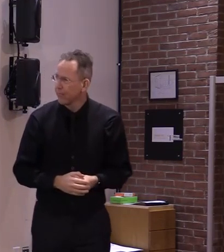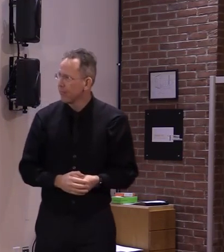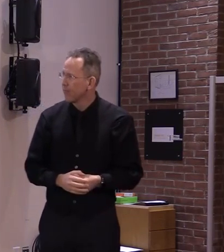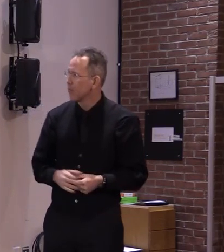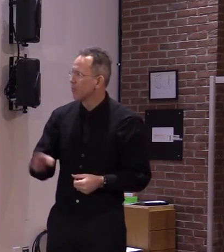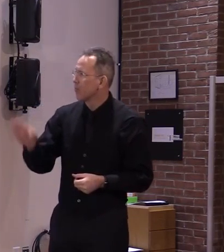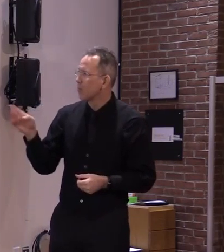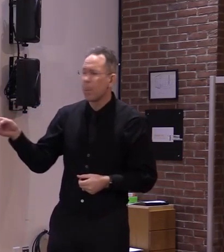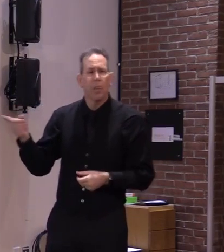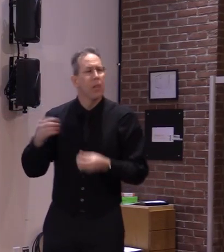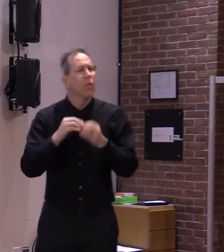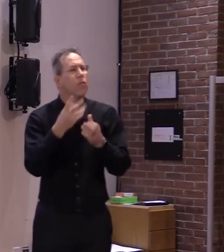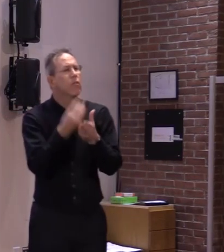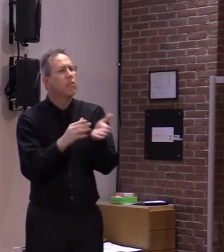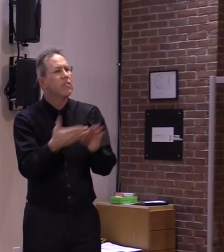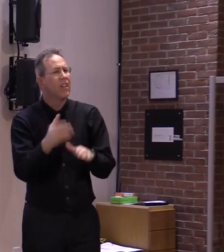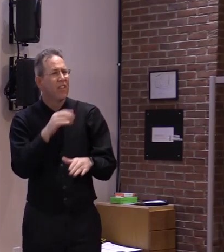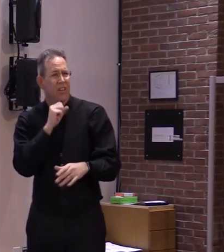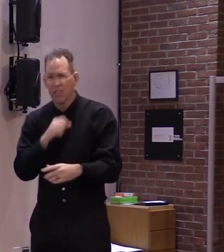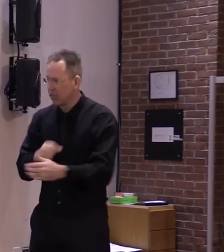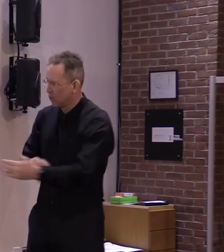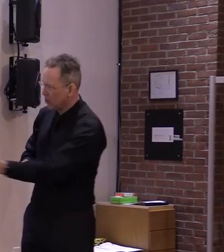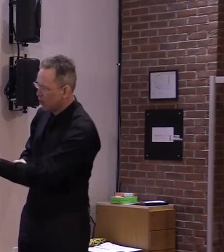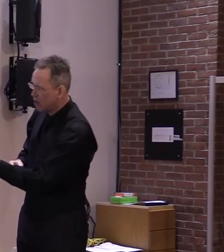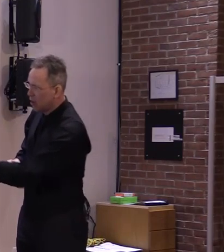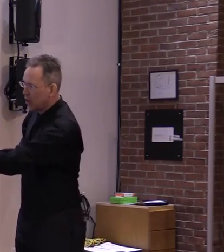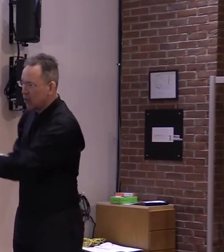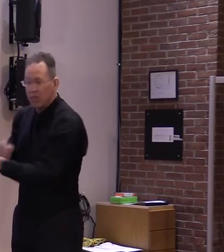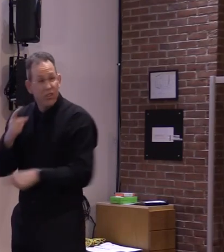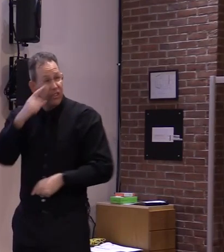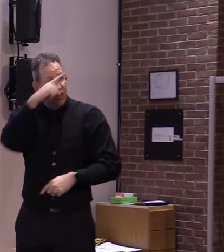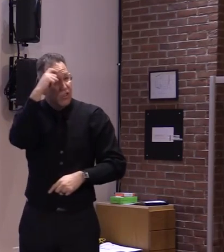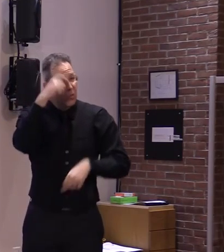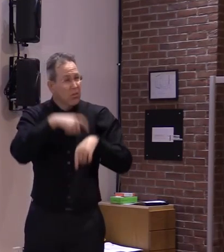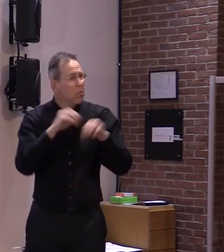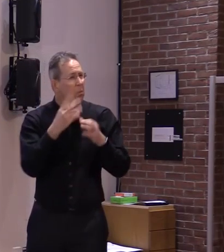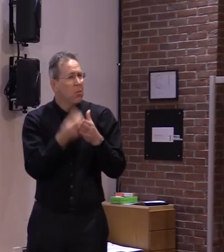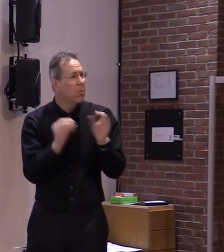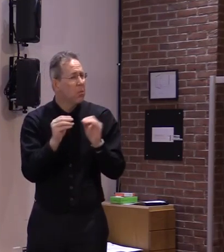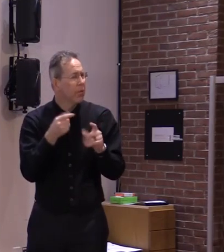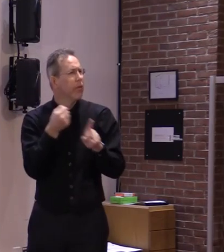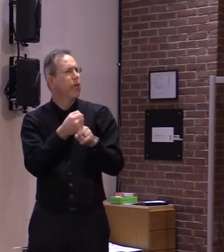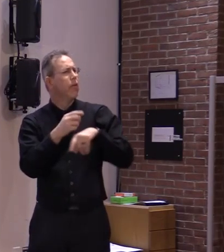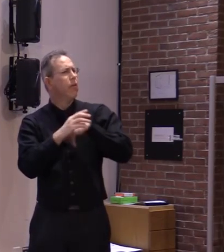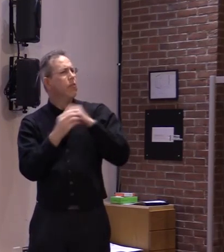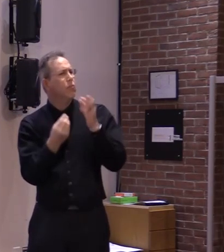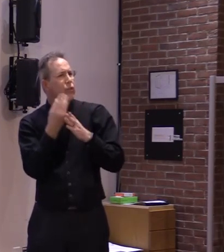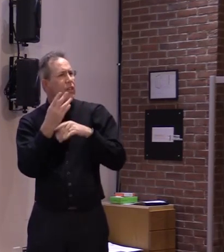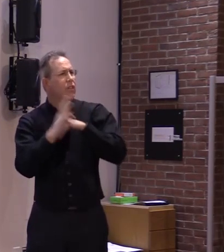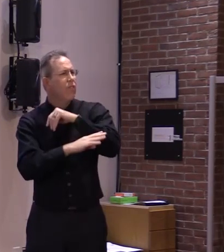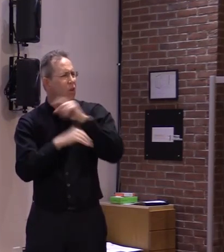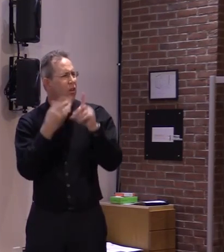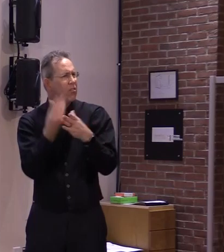less cases in this most vulnerable age group, we are also fortunately seeing fewer deaths week over week in